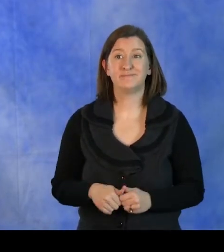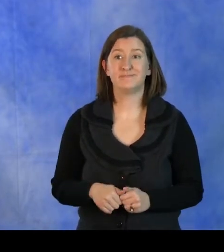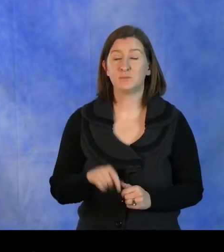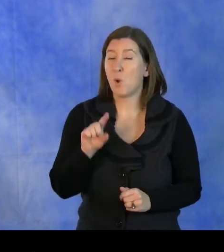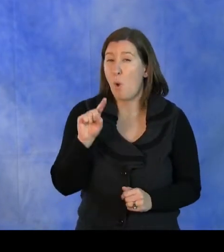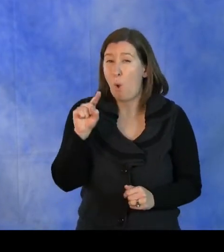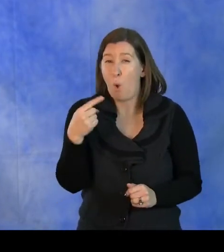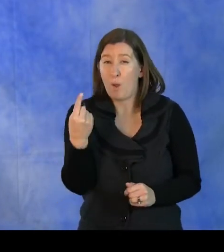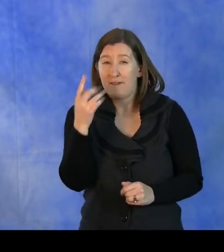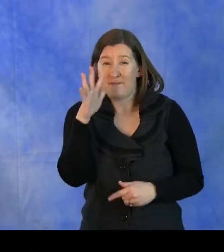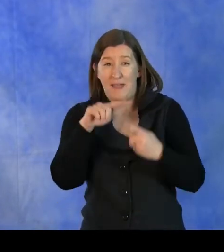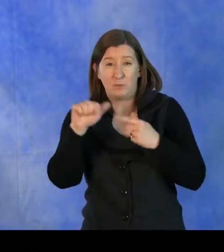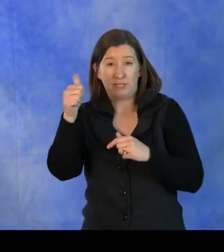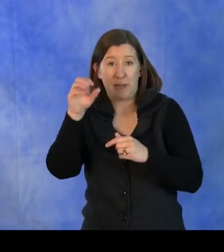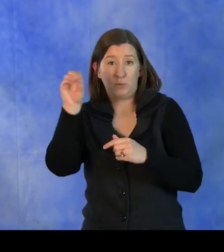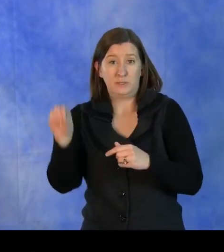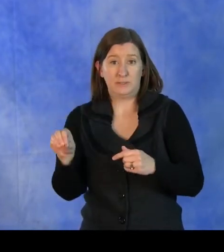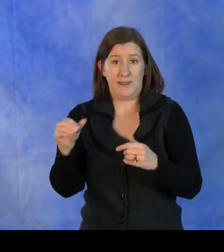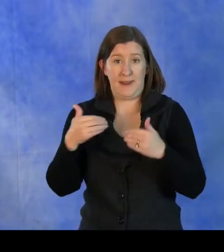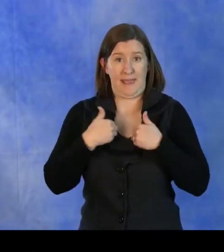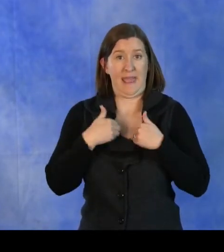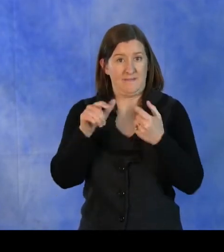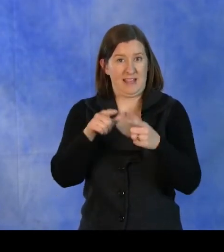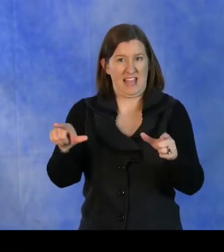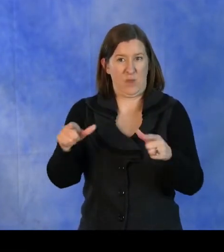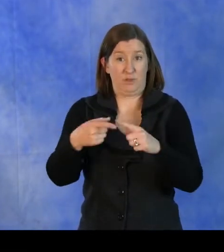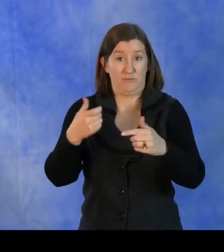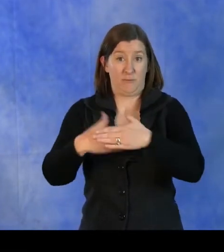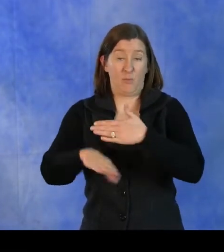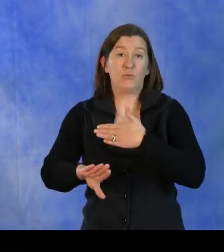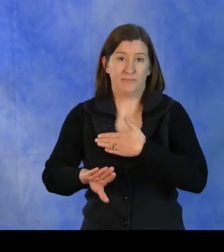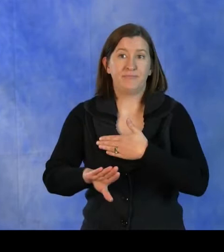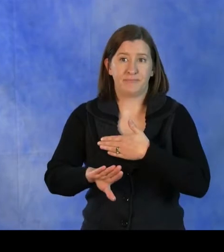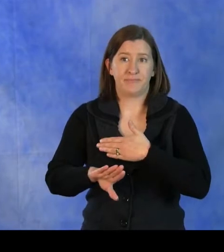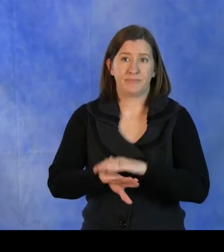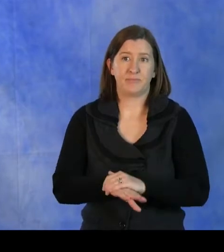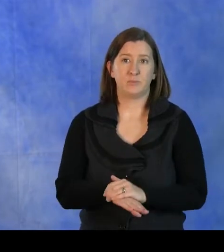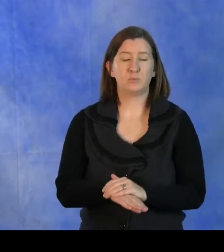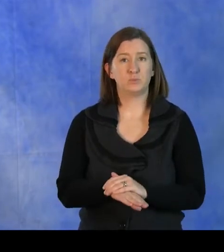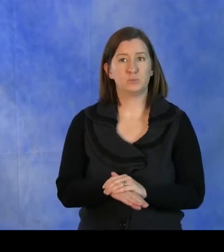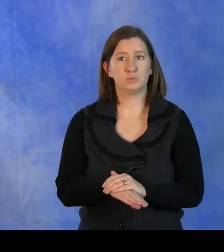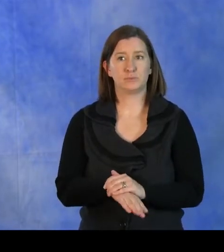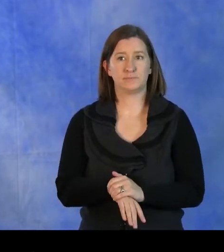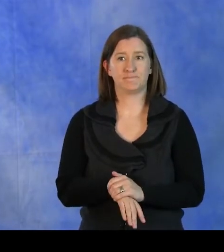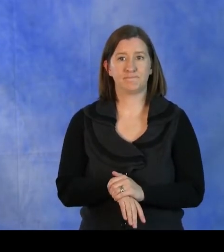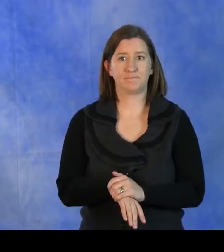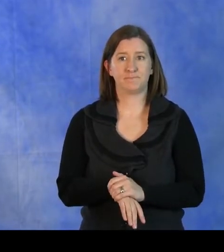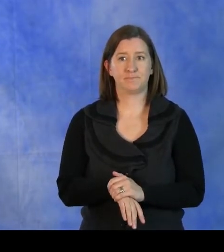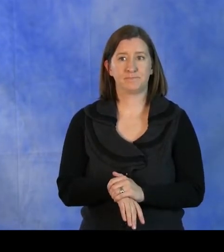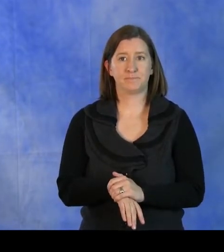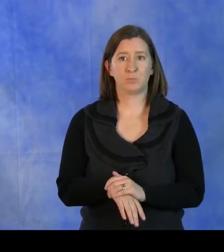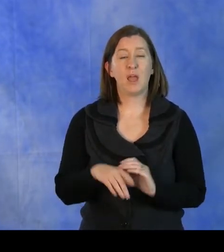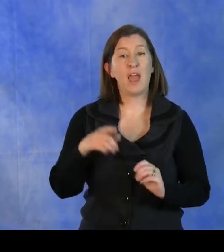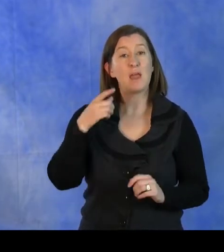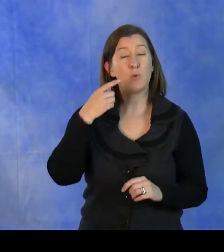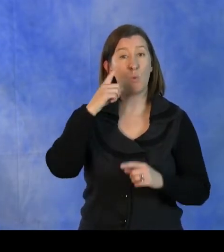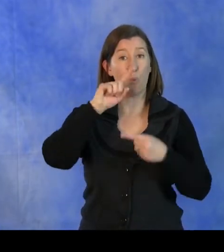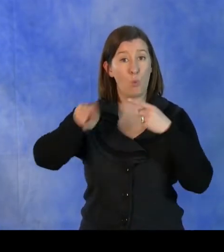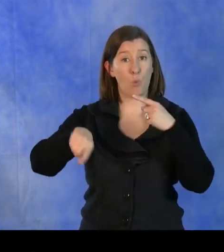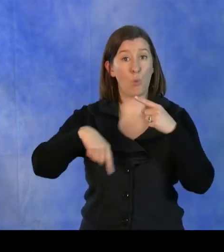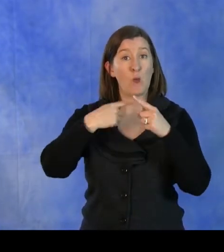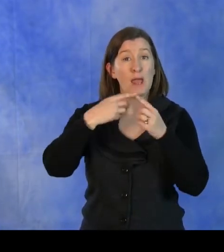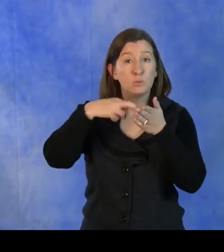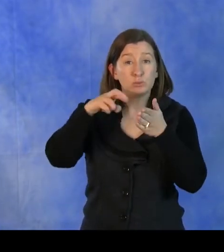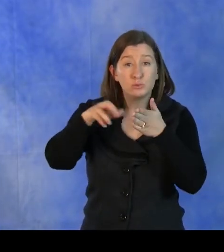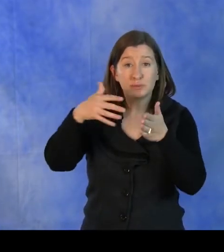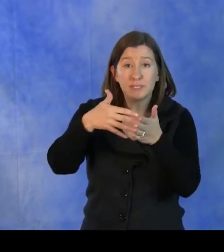children that are born to hearing parents, that's about 90 to 95%. And only 5 to